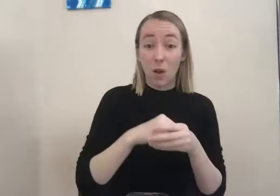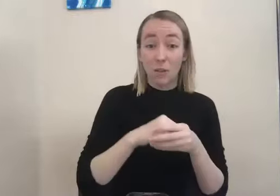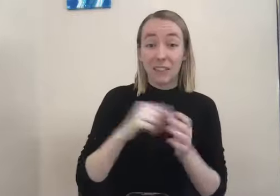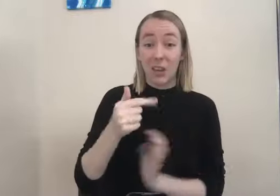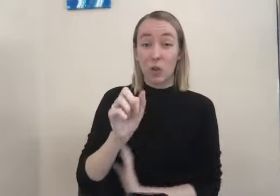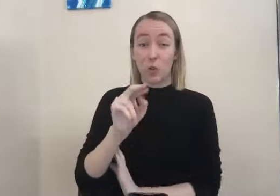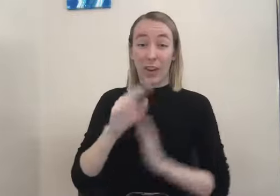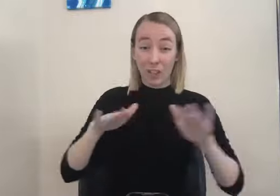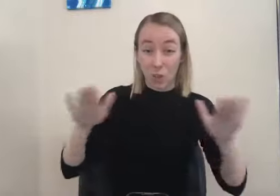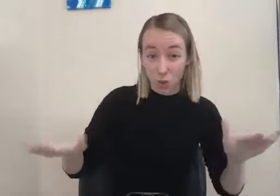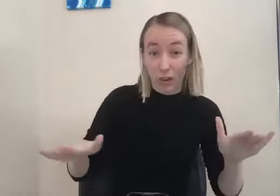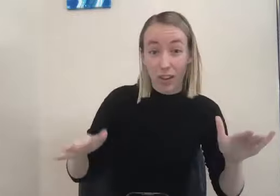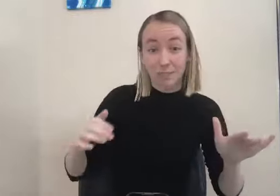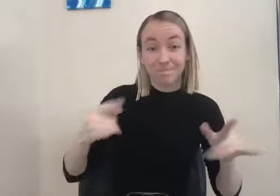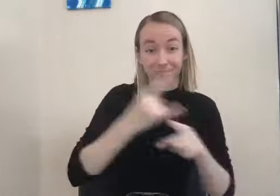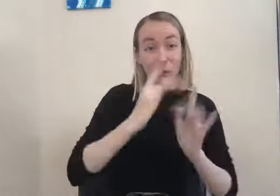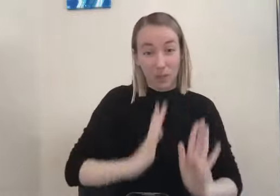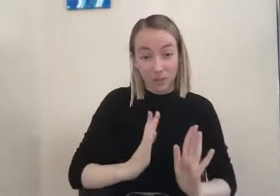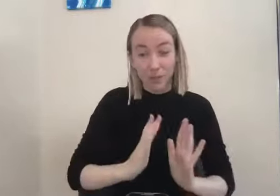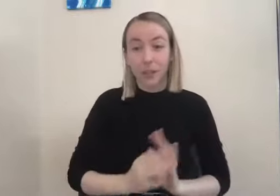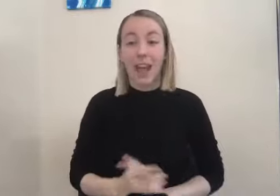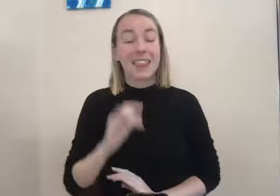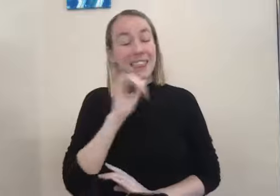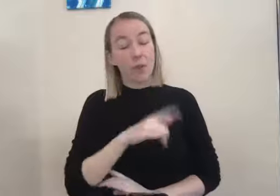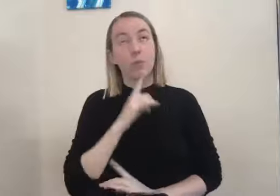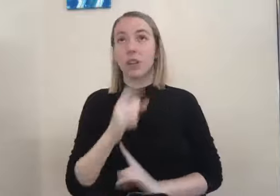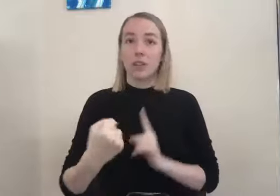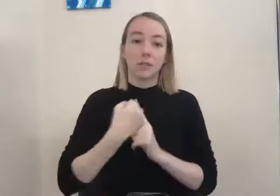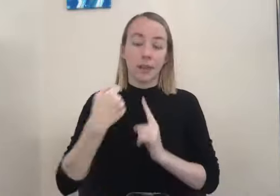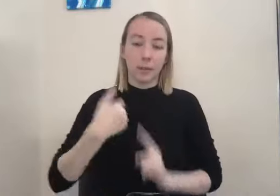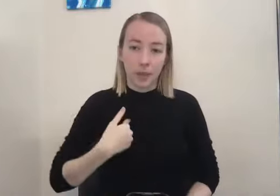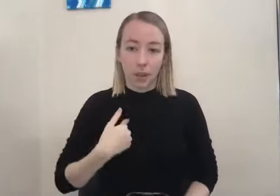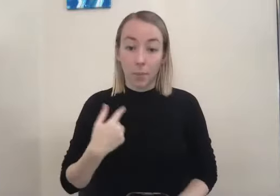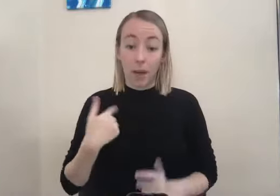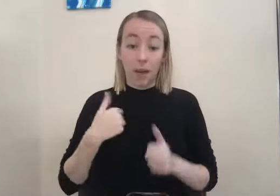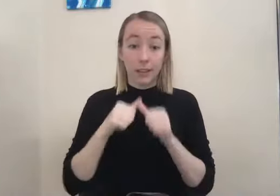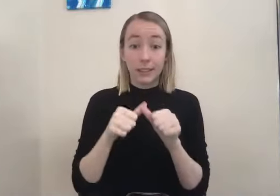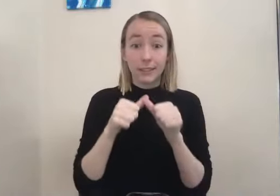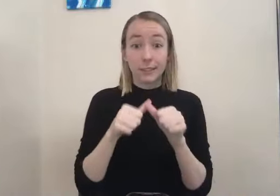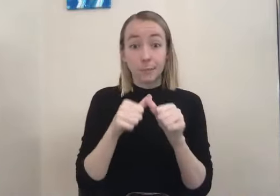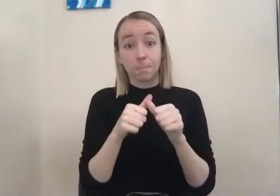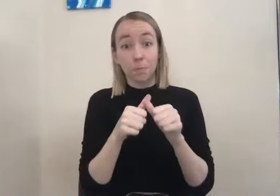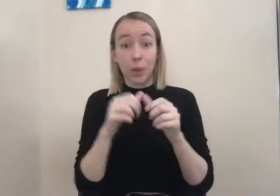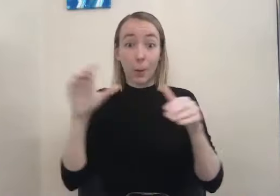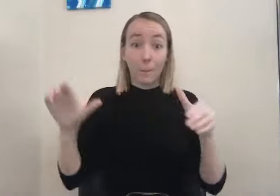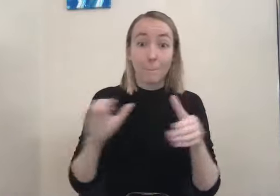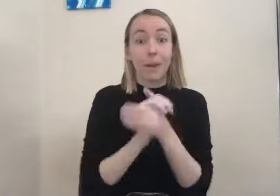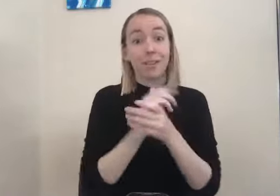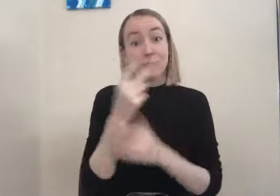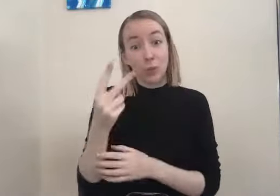a drinker and my mother's grandparents were drinkers. So I wasn't brought up in a home with alcohol, but I was brought up, I believe today